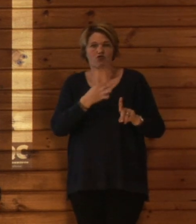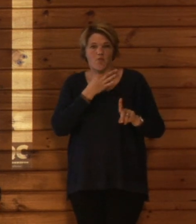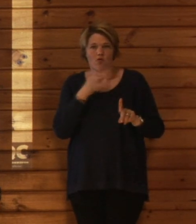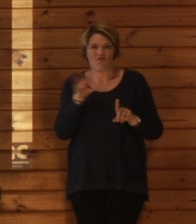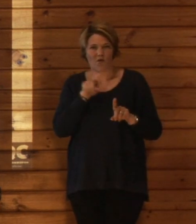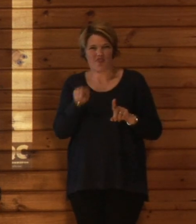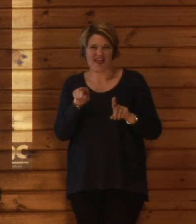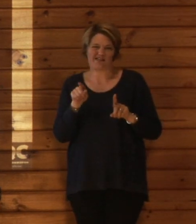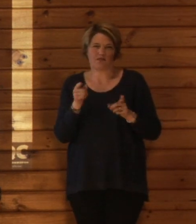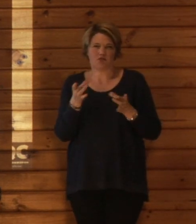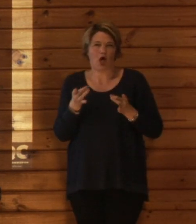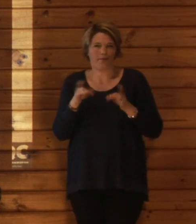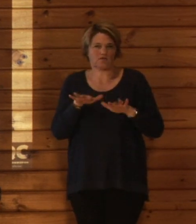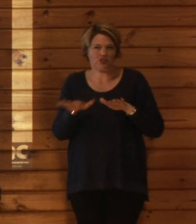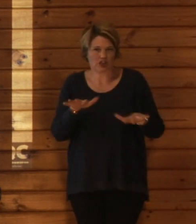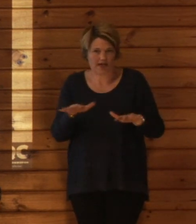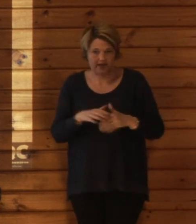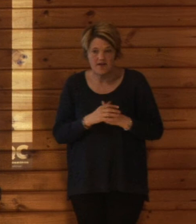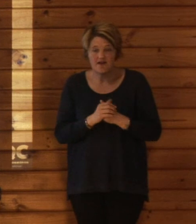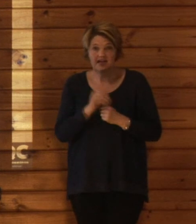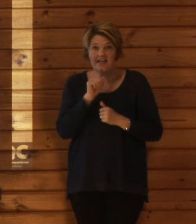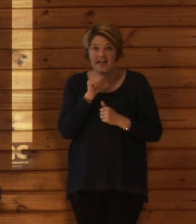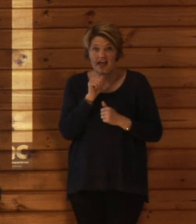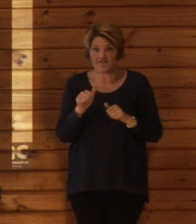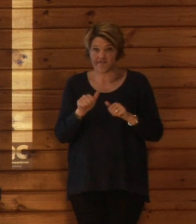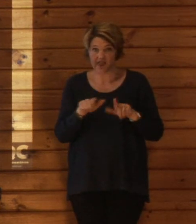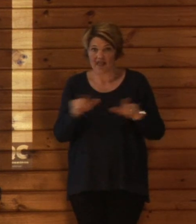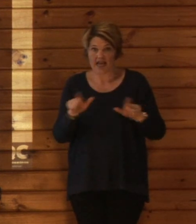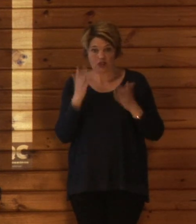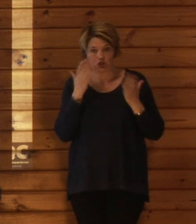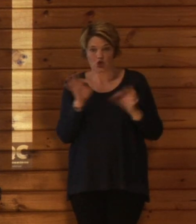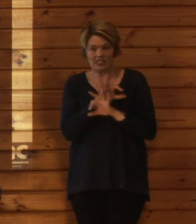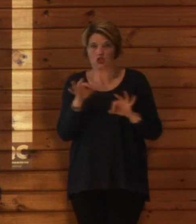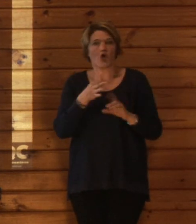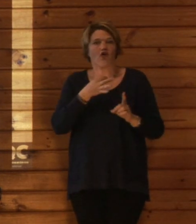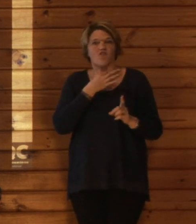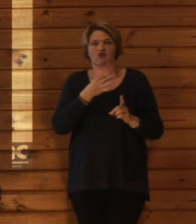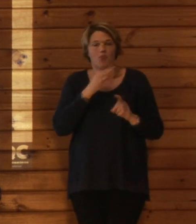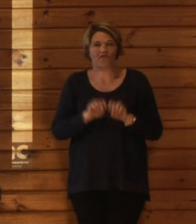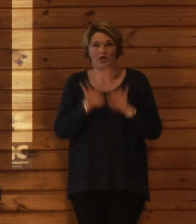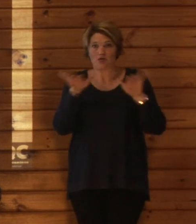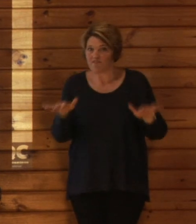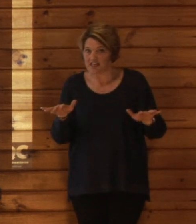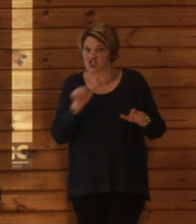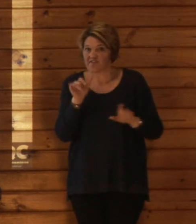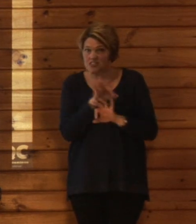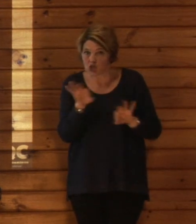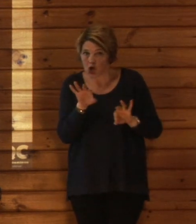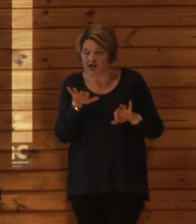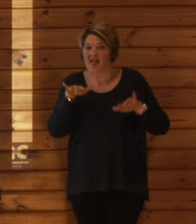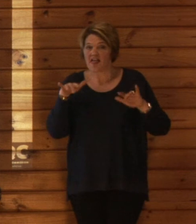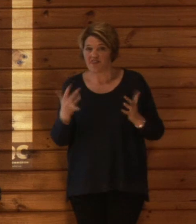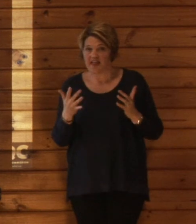land isn't vulnerable to liquefaction, before we make the decision to say that it's not ILV, we do a check. We